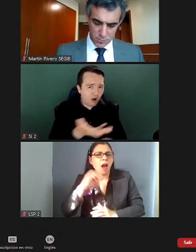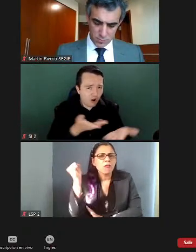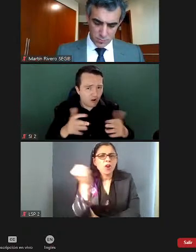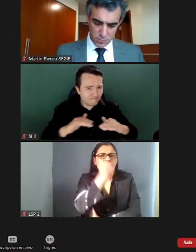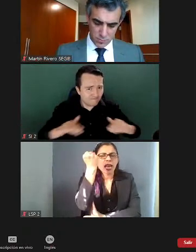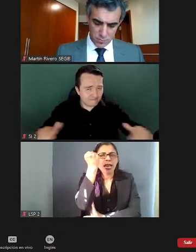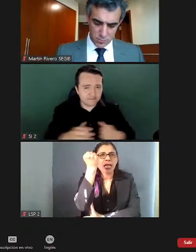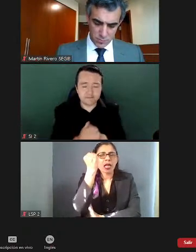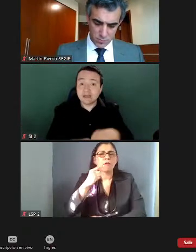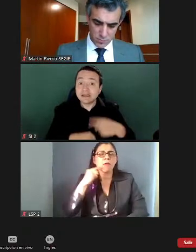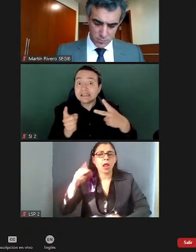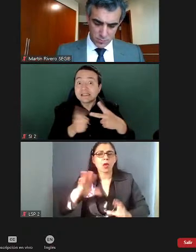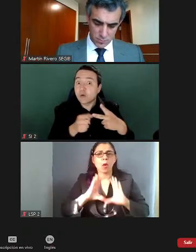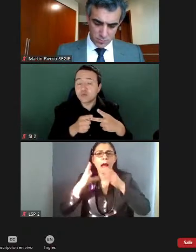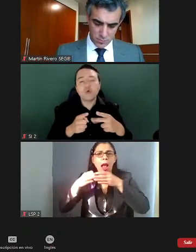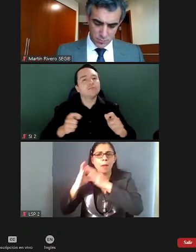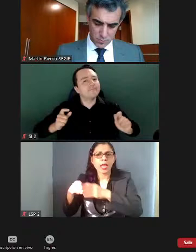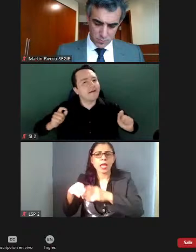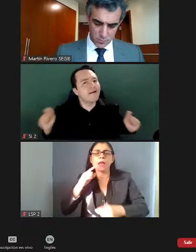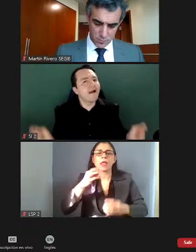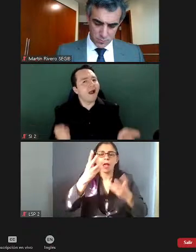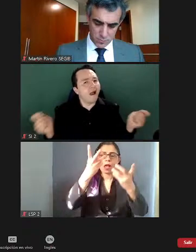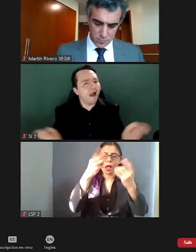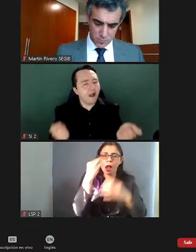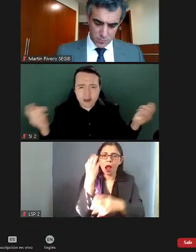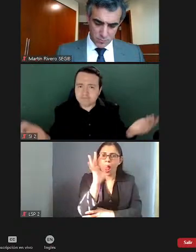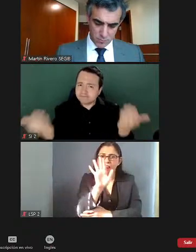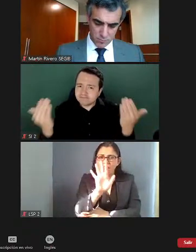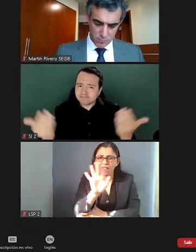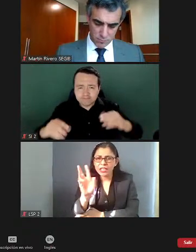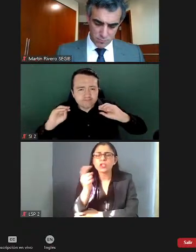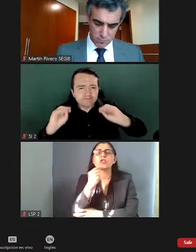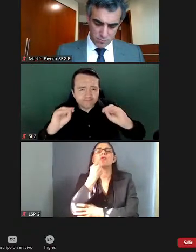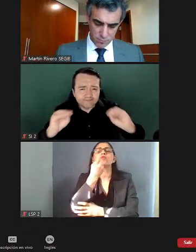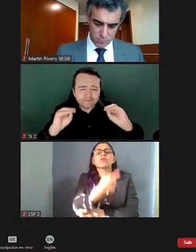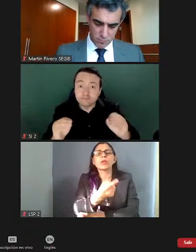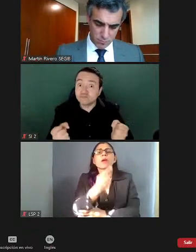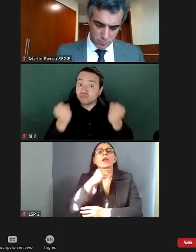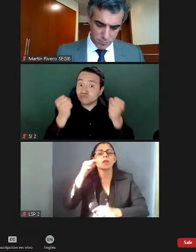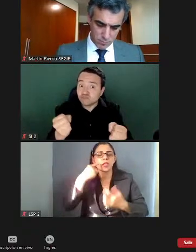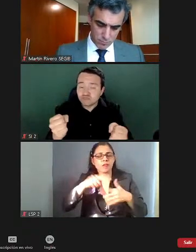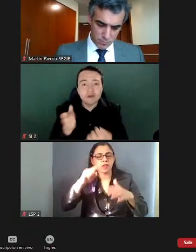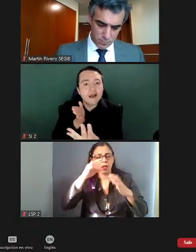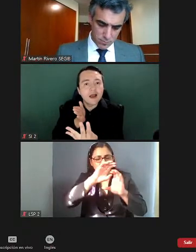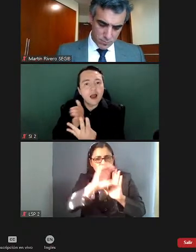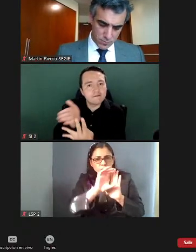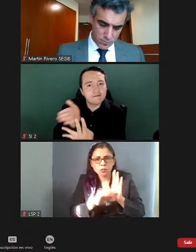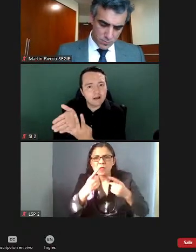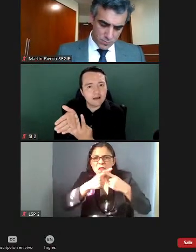strengthening literacy campaigns with accessibility characteristics